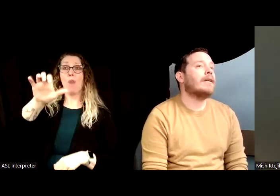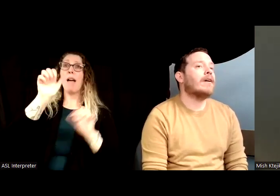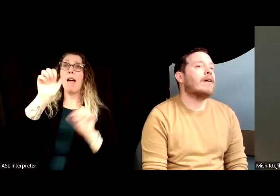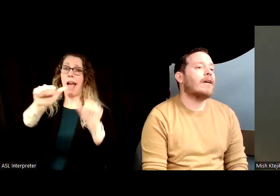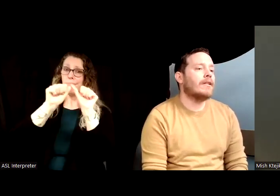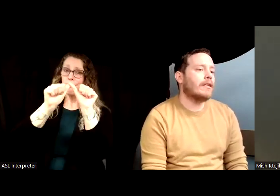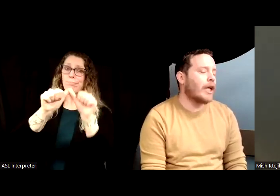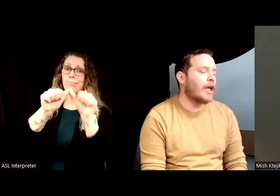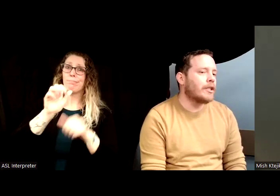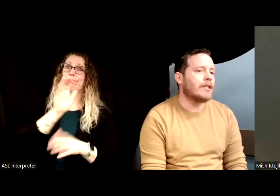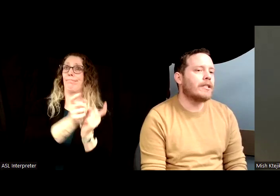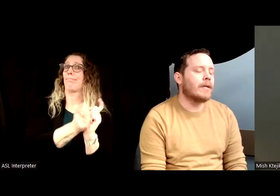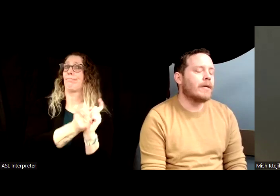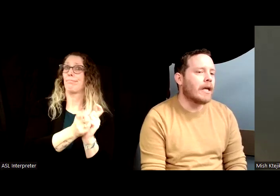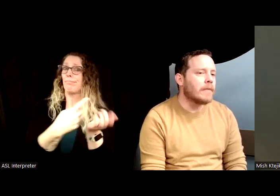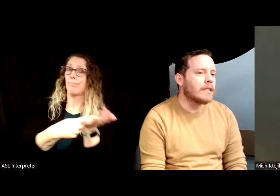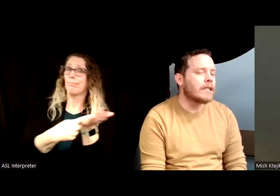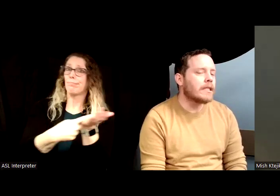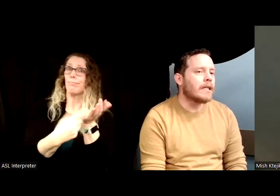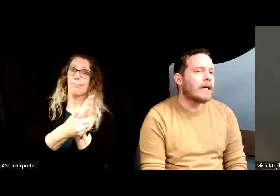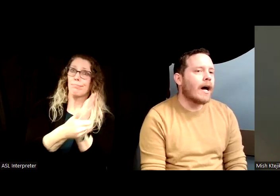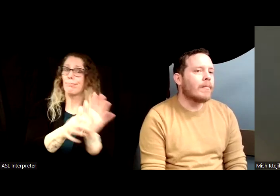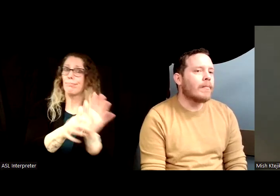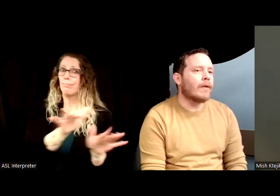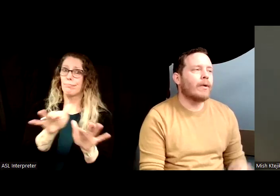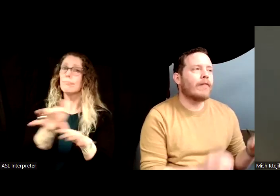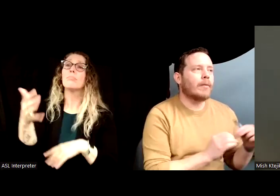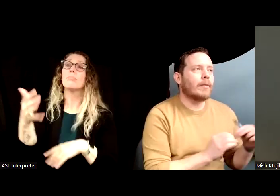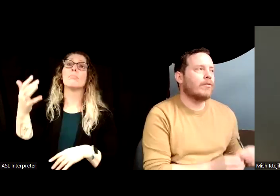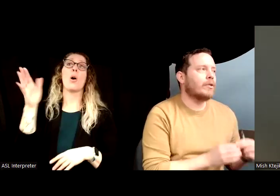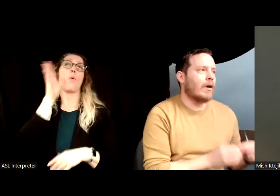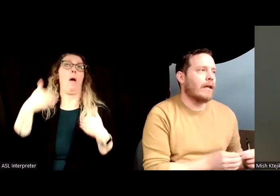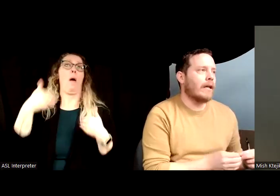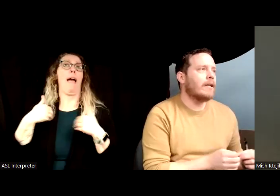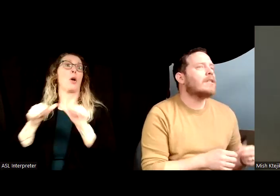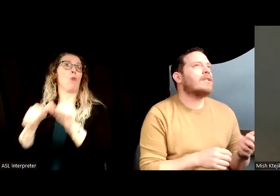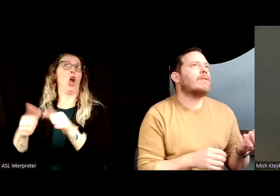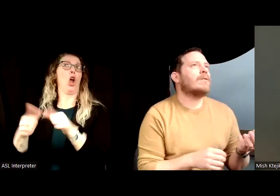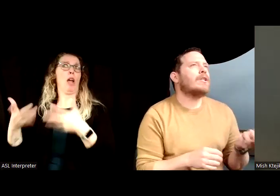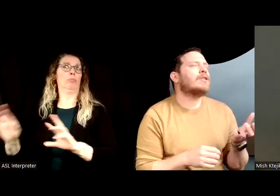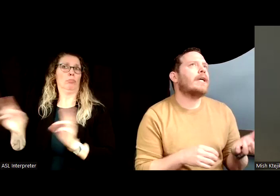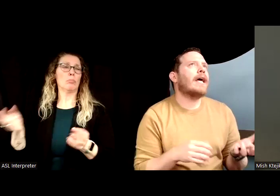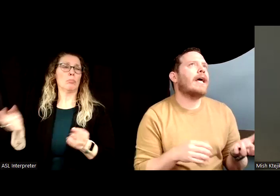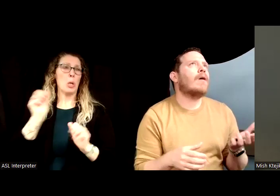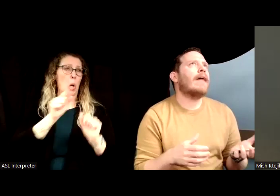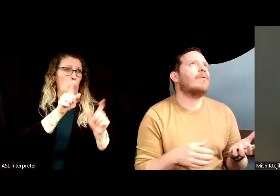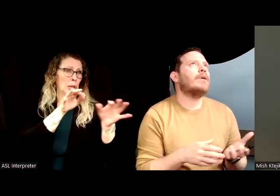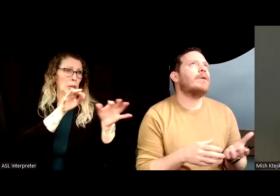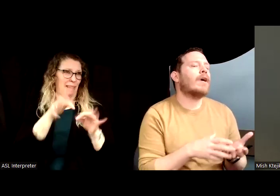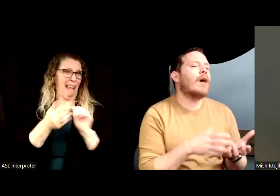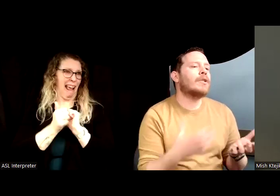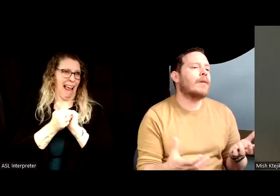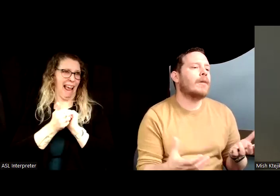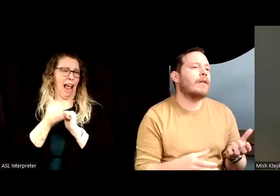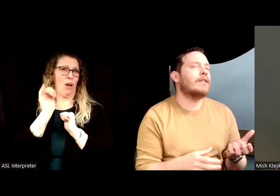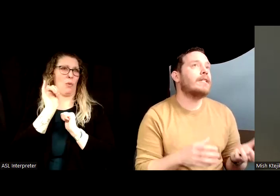making their changes and amendments, and we would have permanent rules on. So can you explain how that would be more